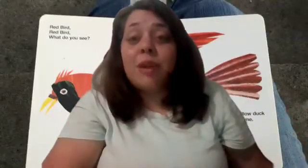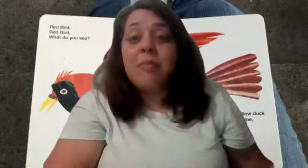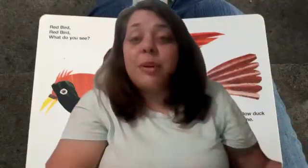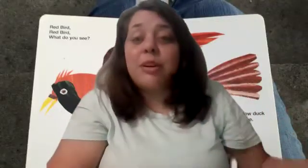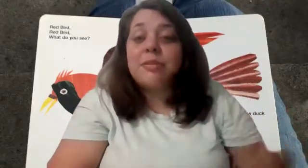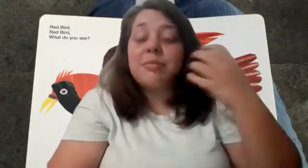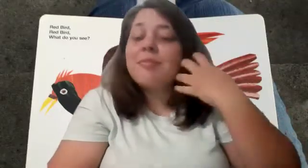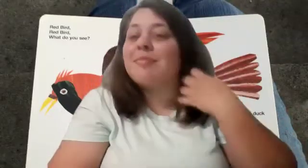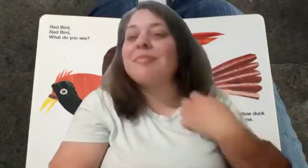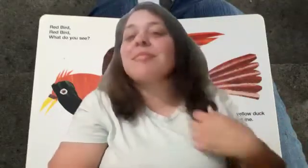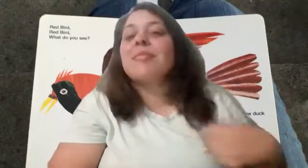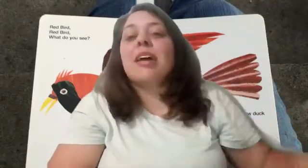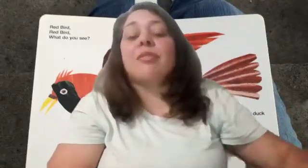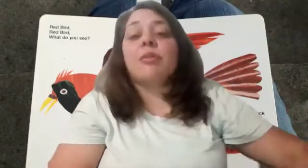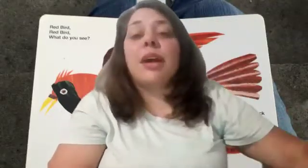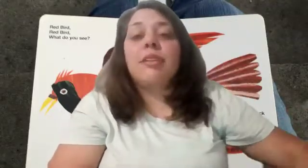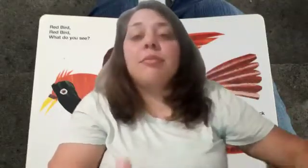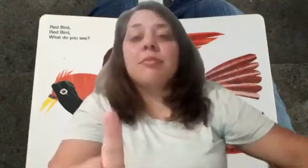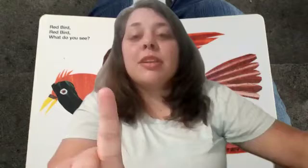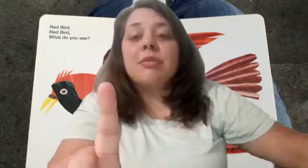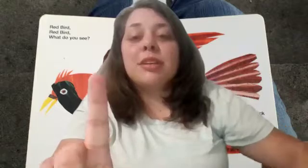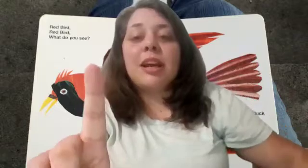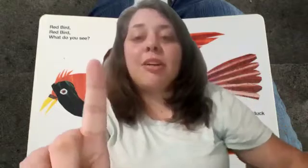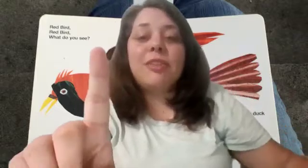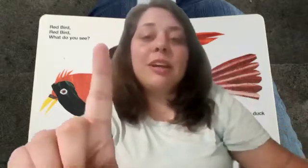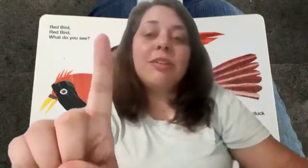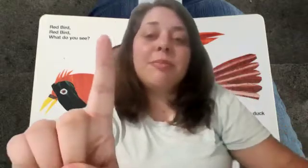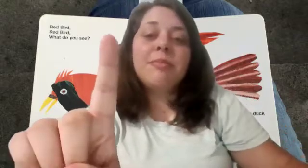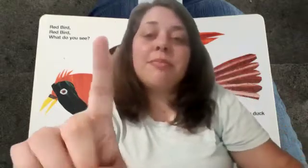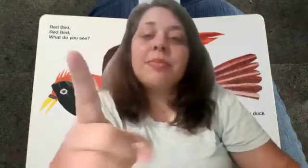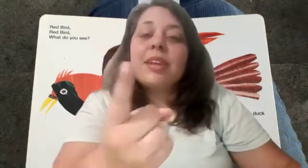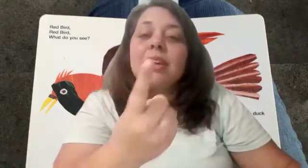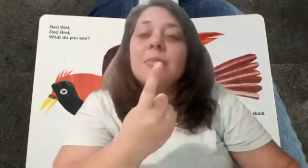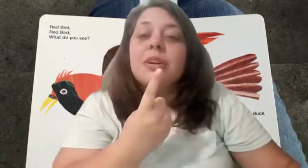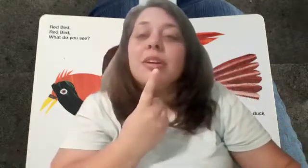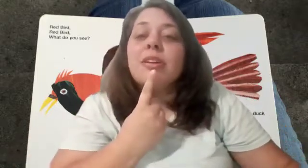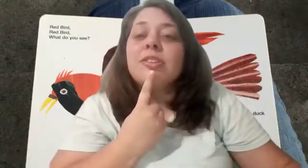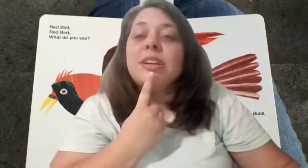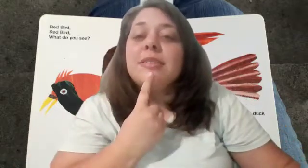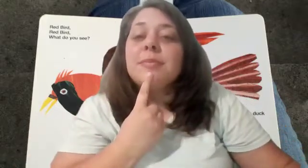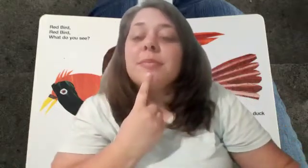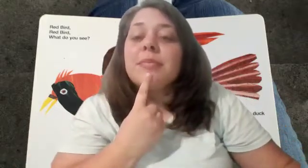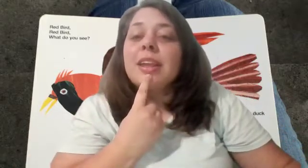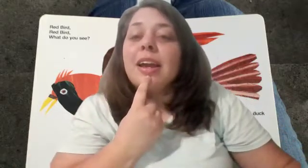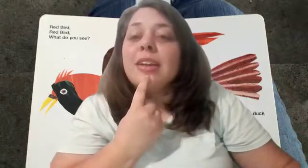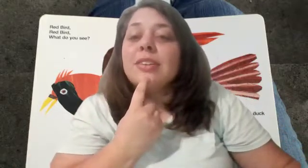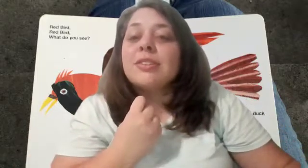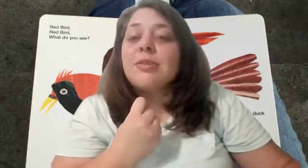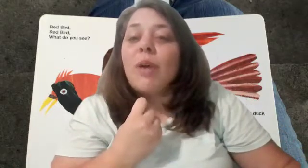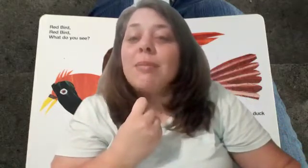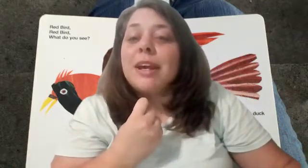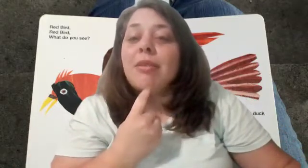It's a red bird. Now for red, we take our finger, put it on our chin,